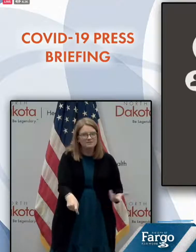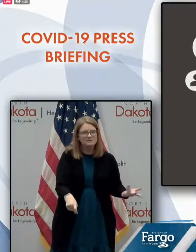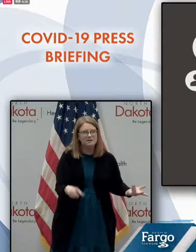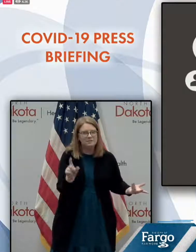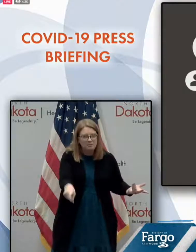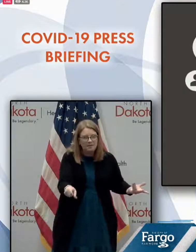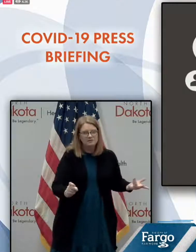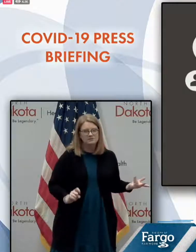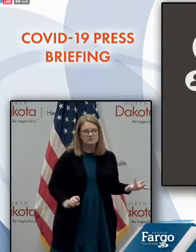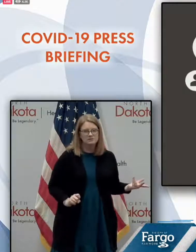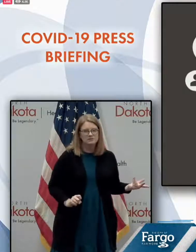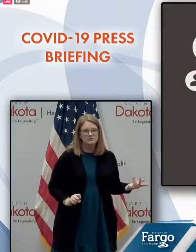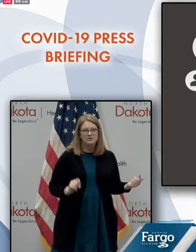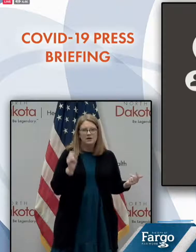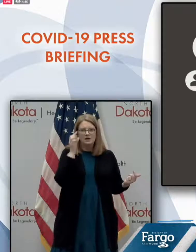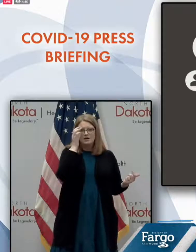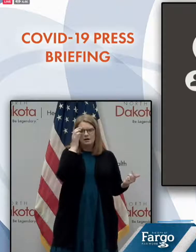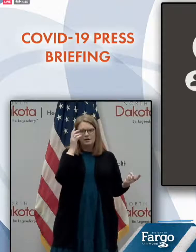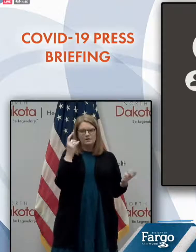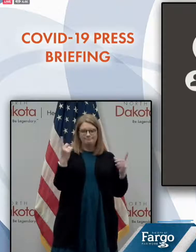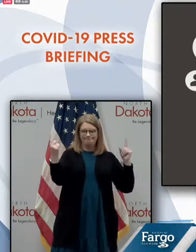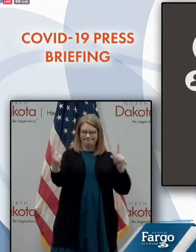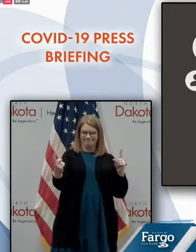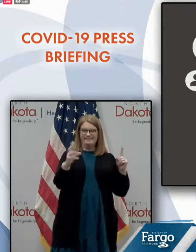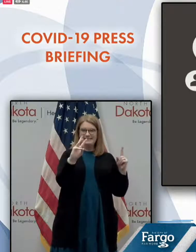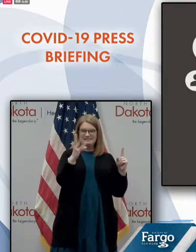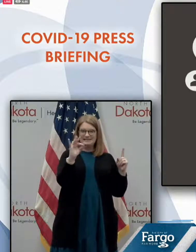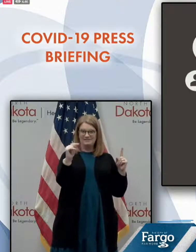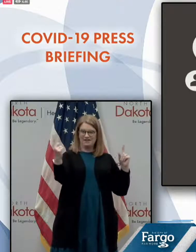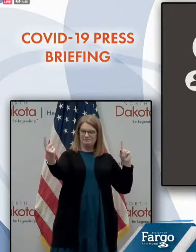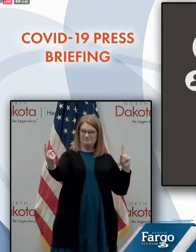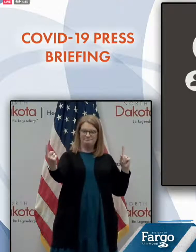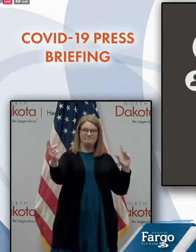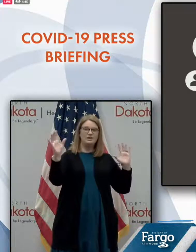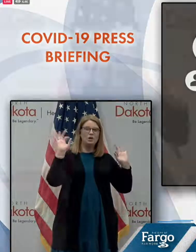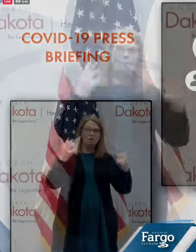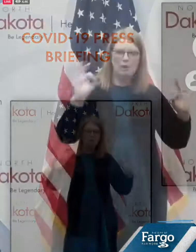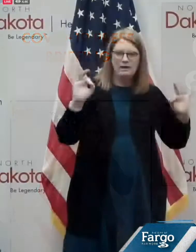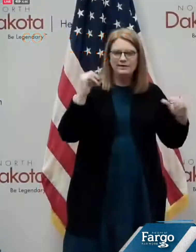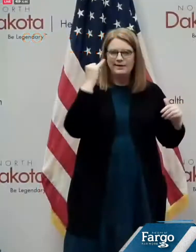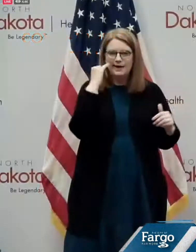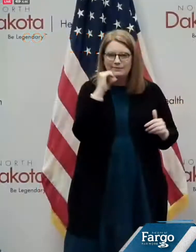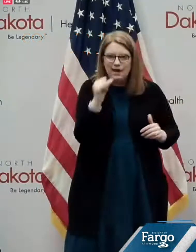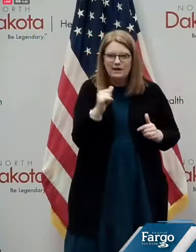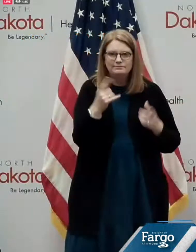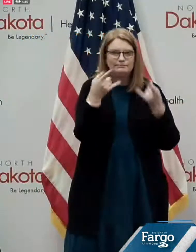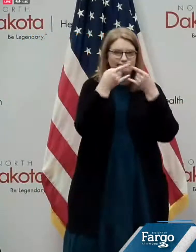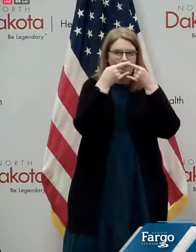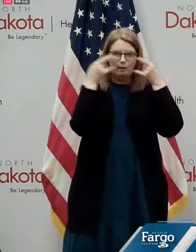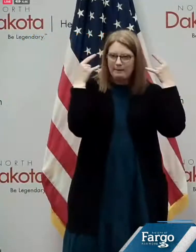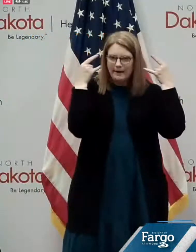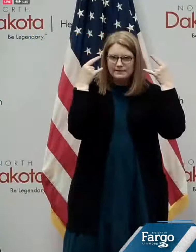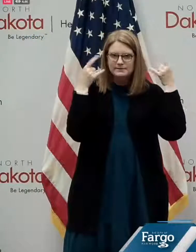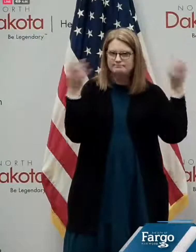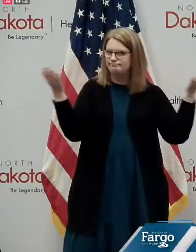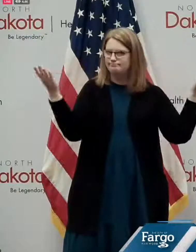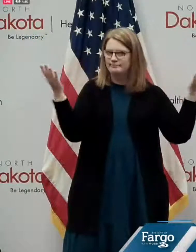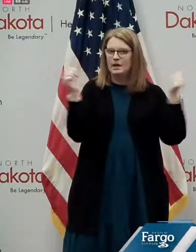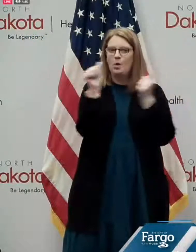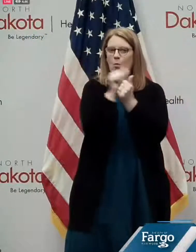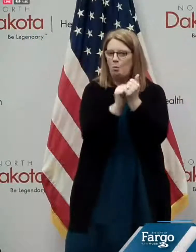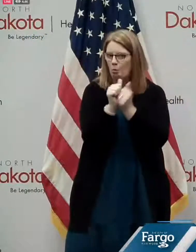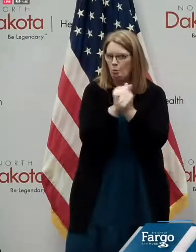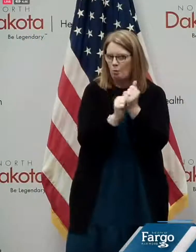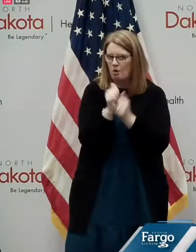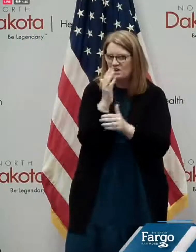you can keep 6 feet of distance away, that's great. If you can't, wear a mask, wash your